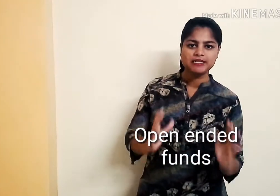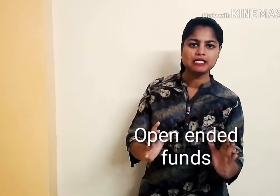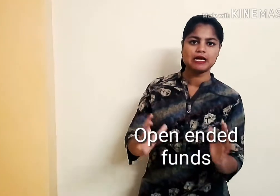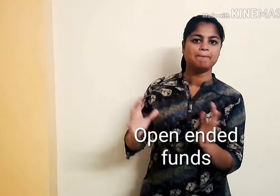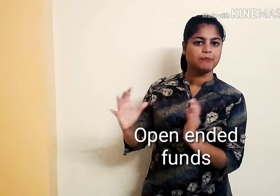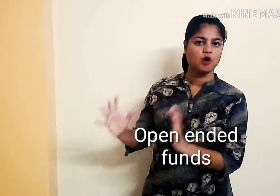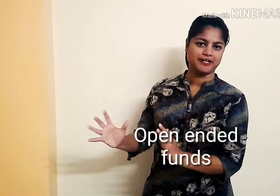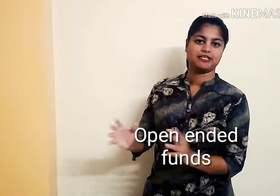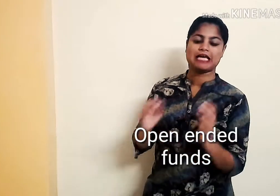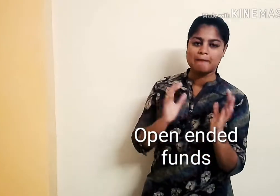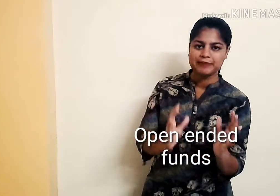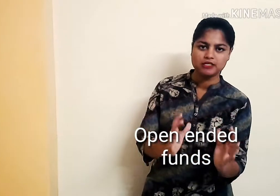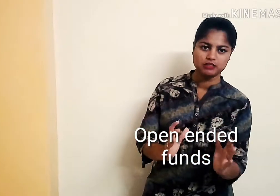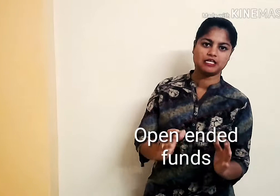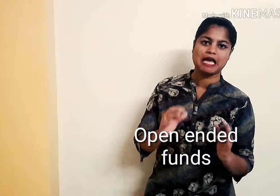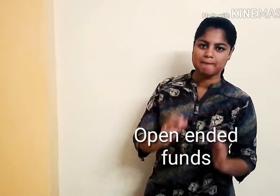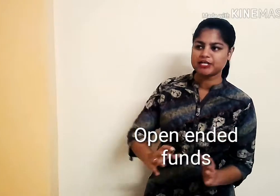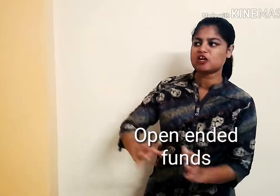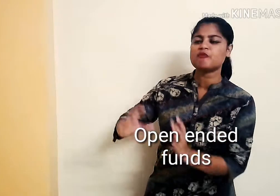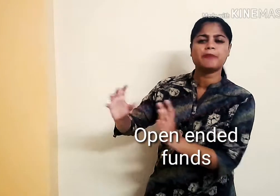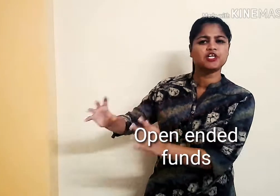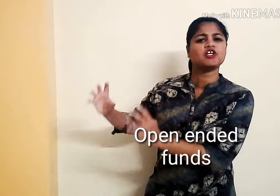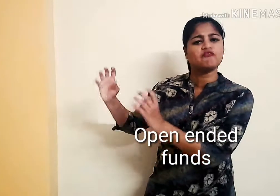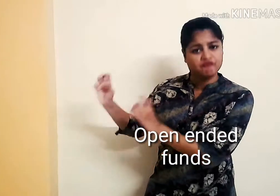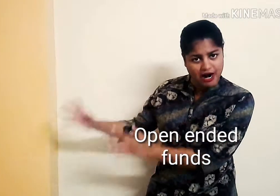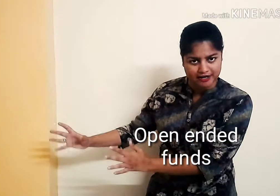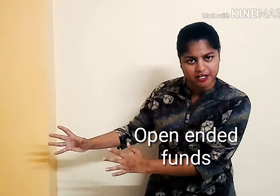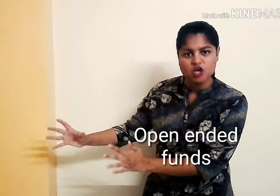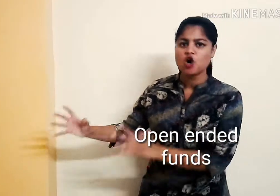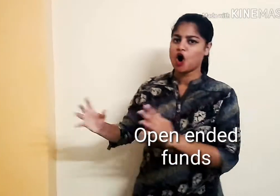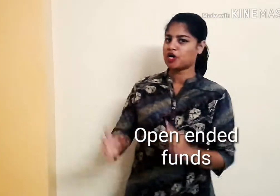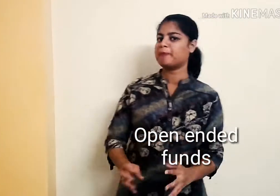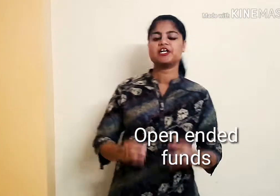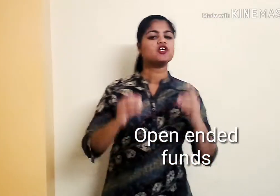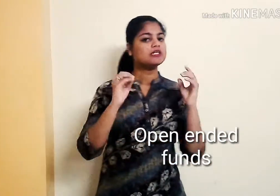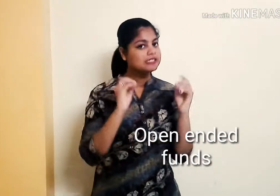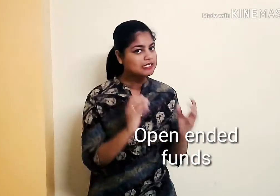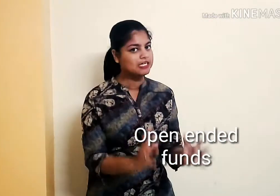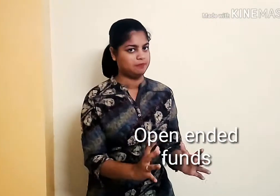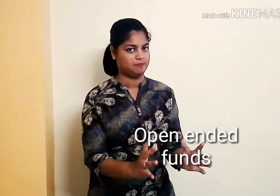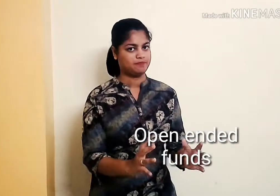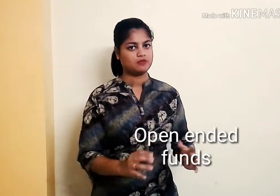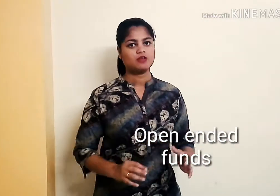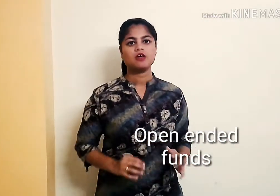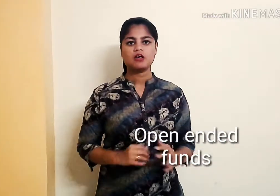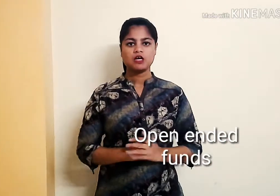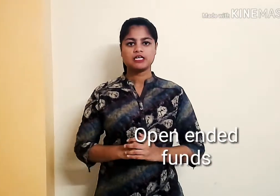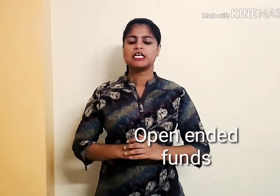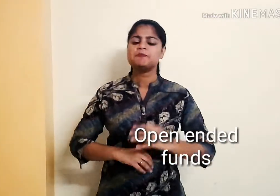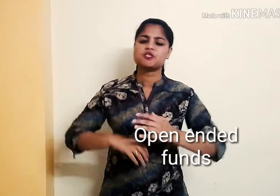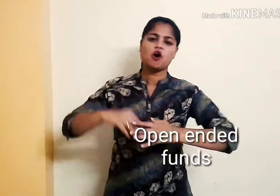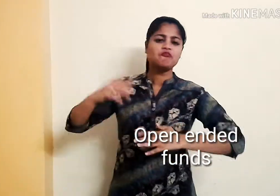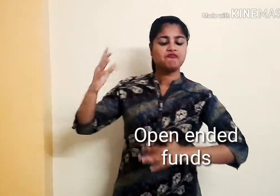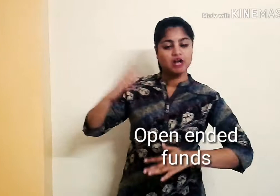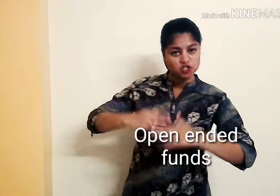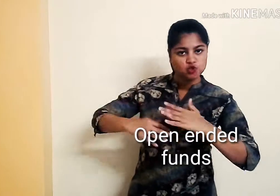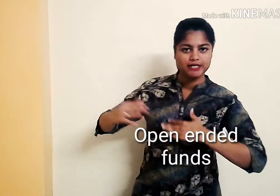capital employed, the capital of a particular fund or a particular scheme keeps on